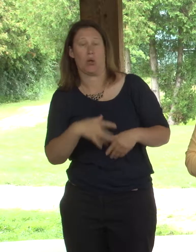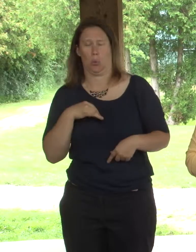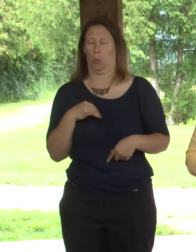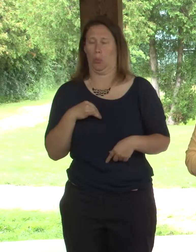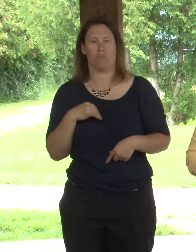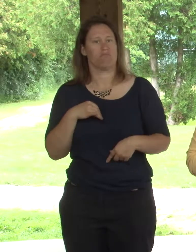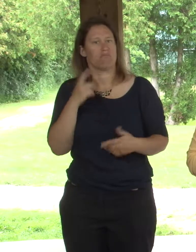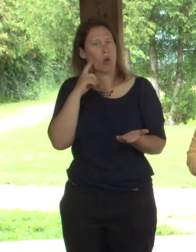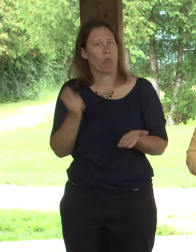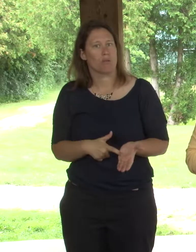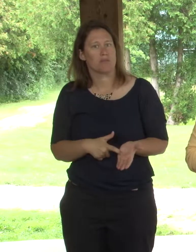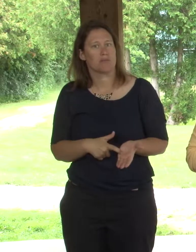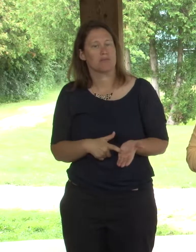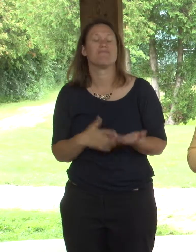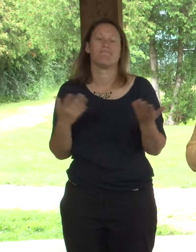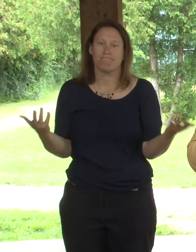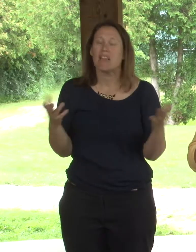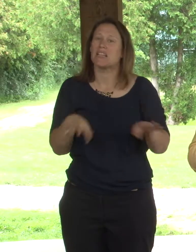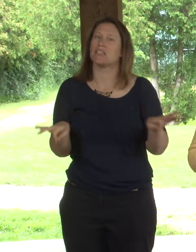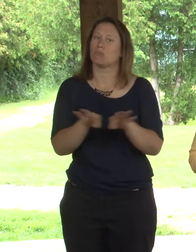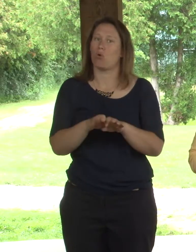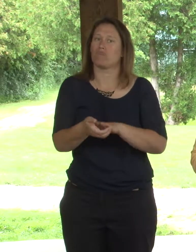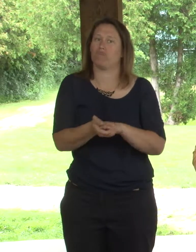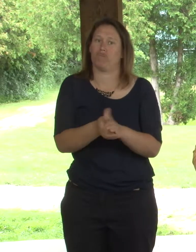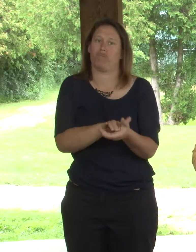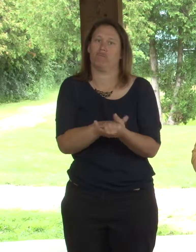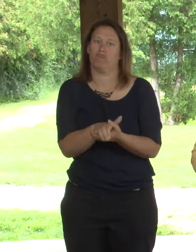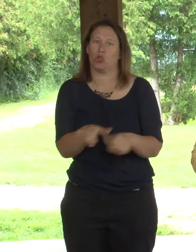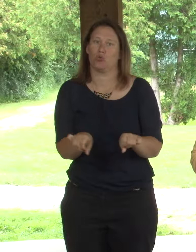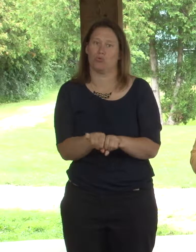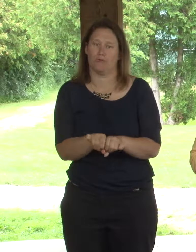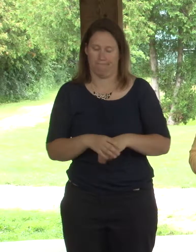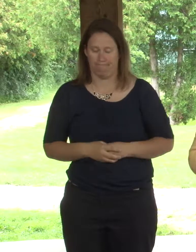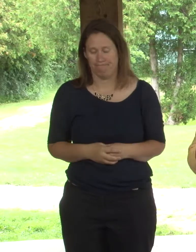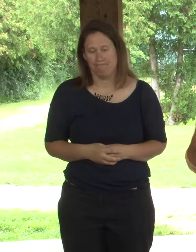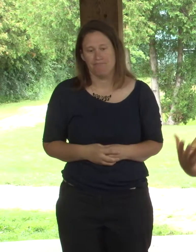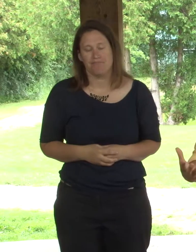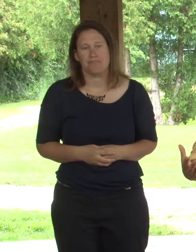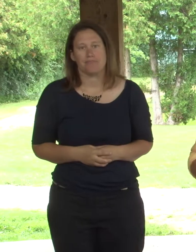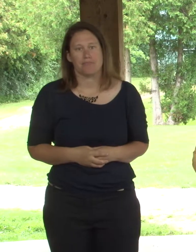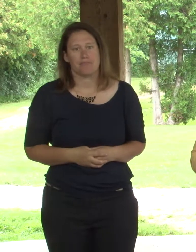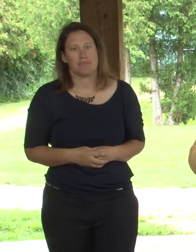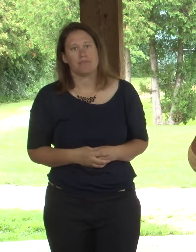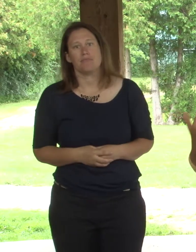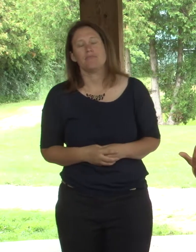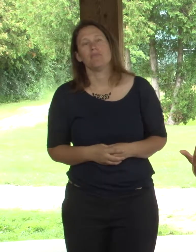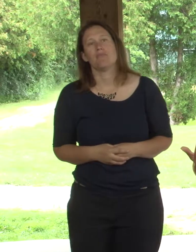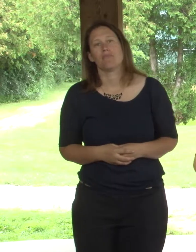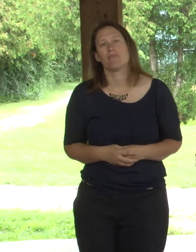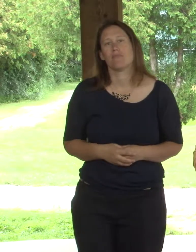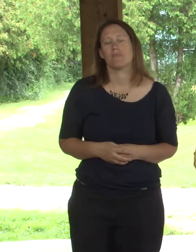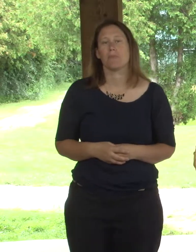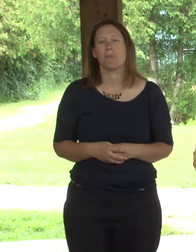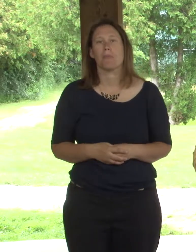feet covered. One of the things that I also wanted to talk about is when it is important to either